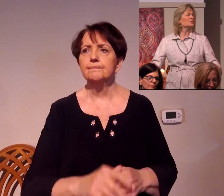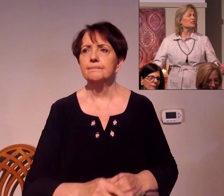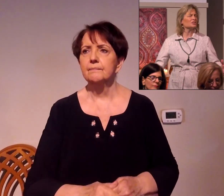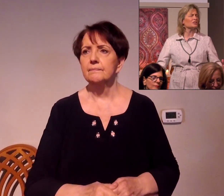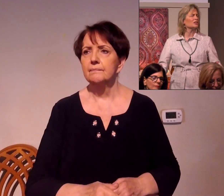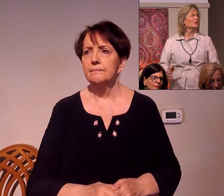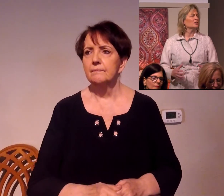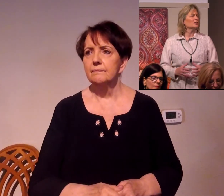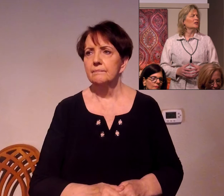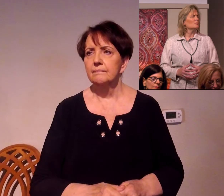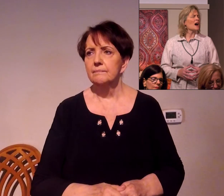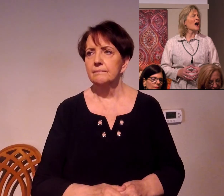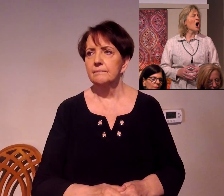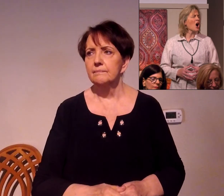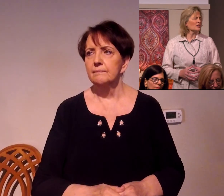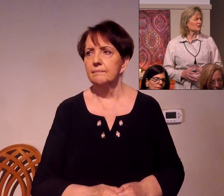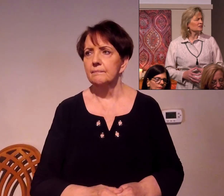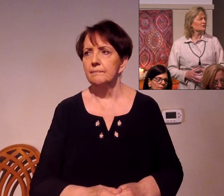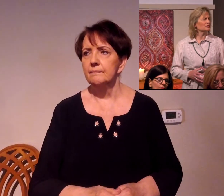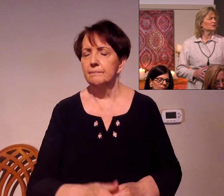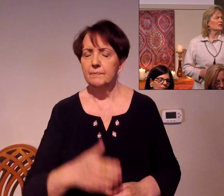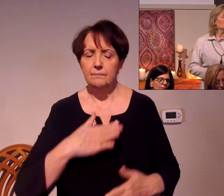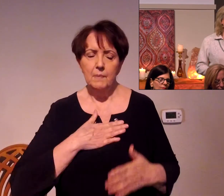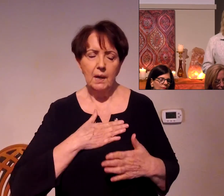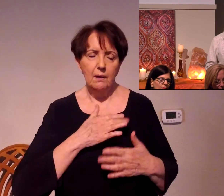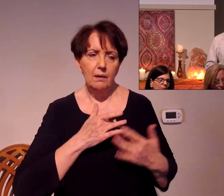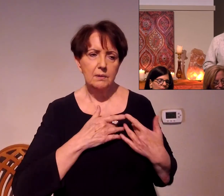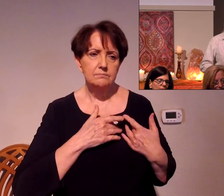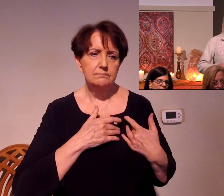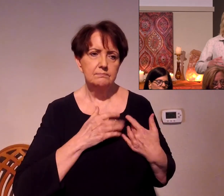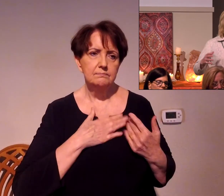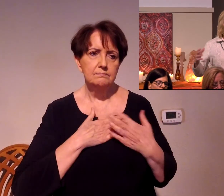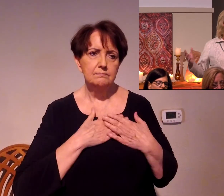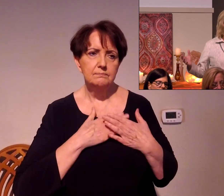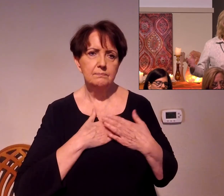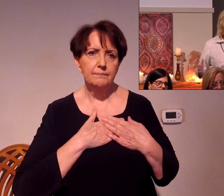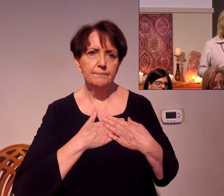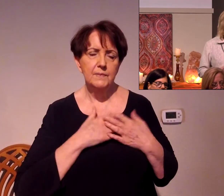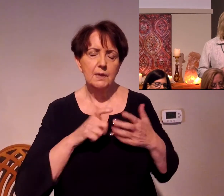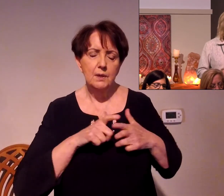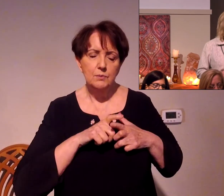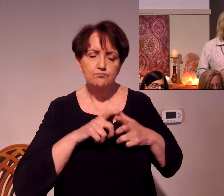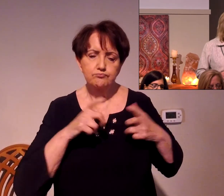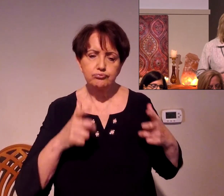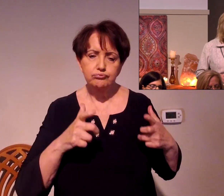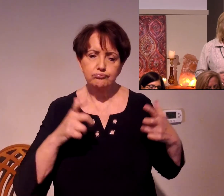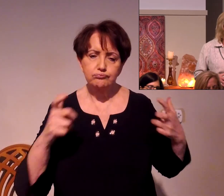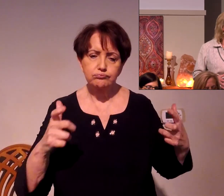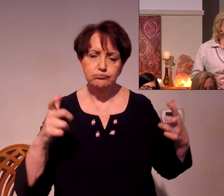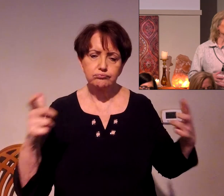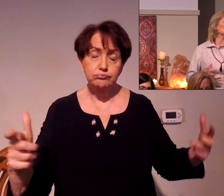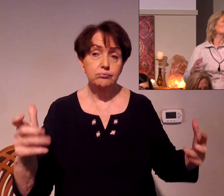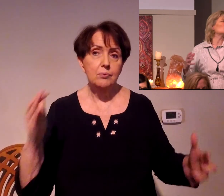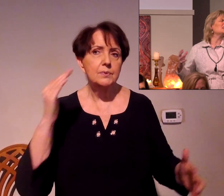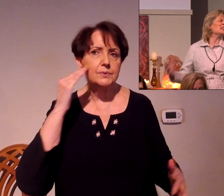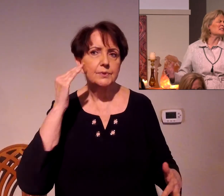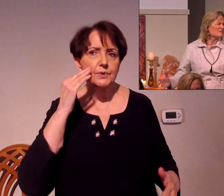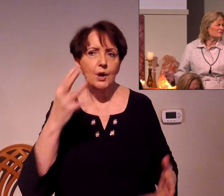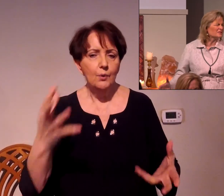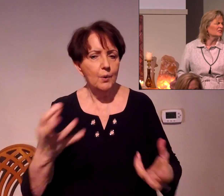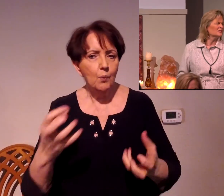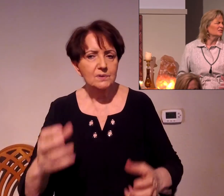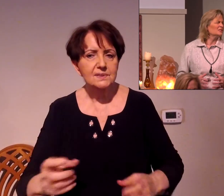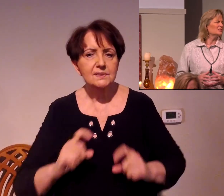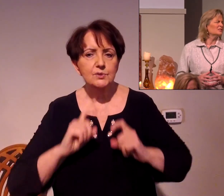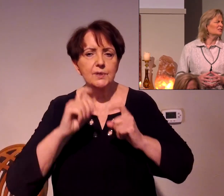Oh, my heart is expanded to know that it wants to